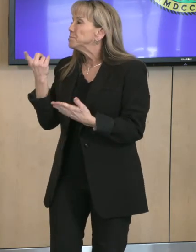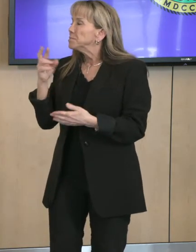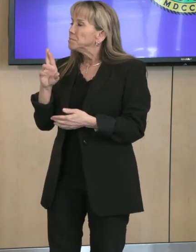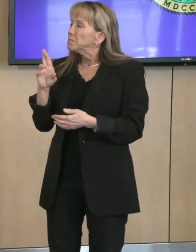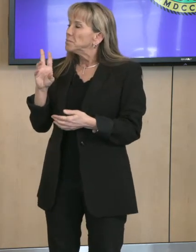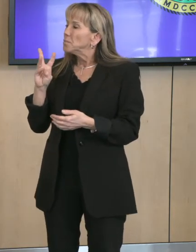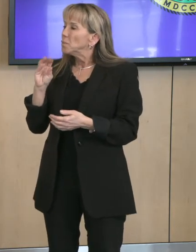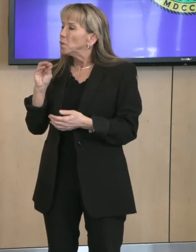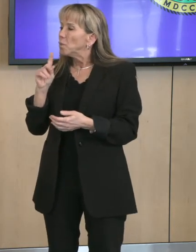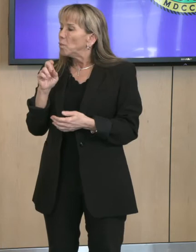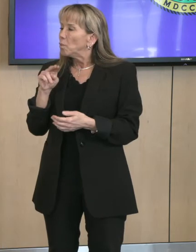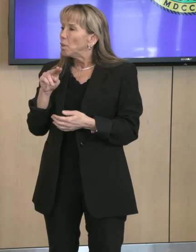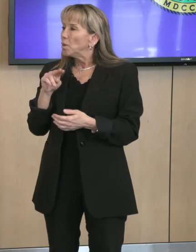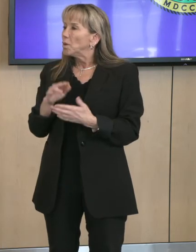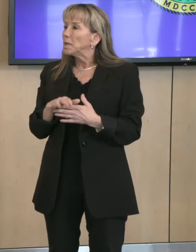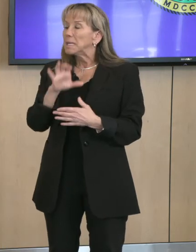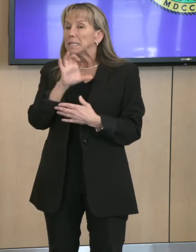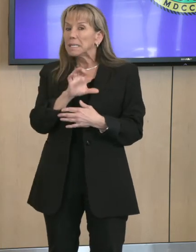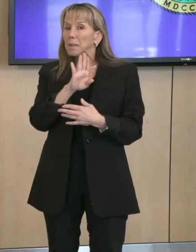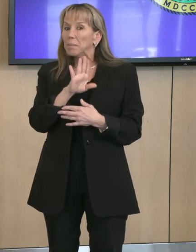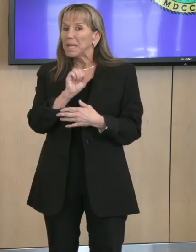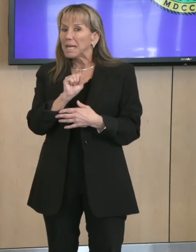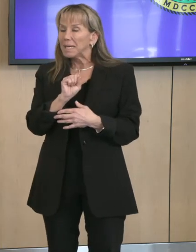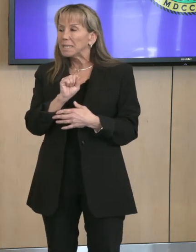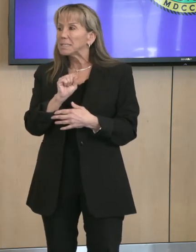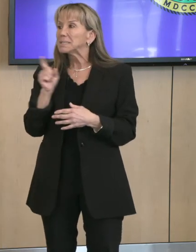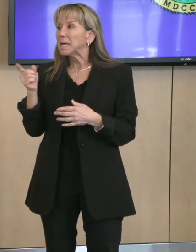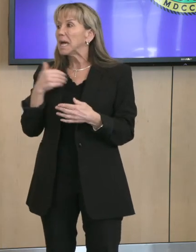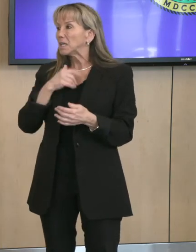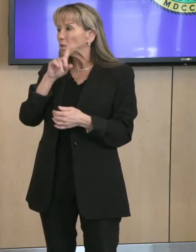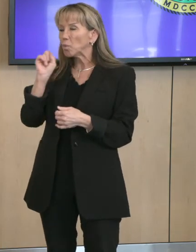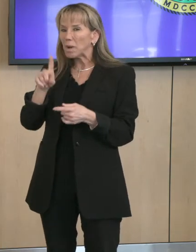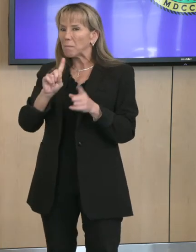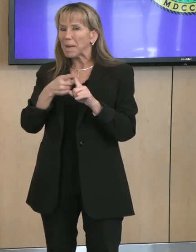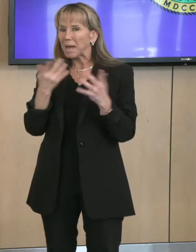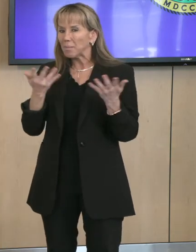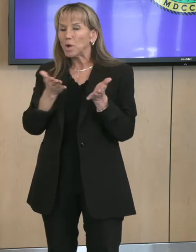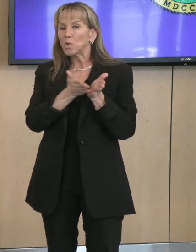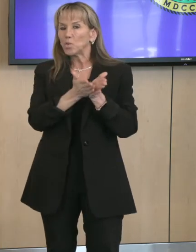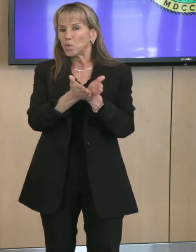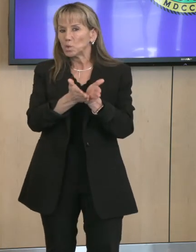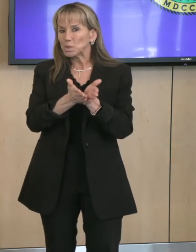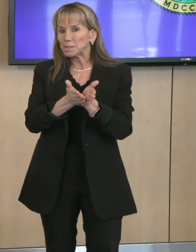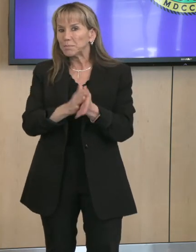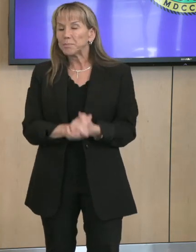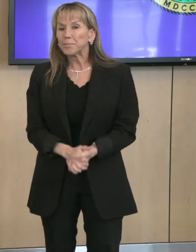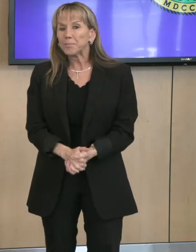a question from Nada from CBS, and it is a cruise-related question.